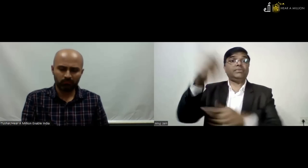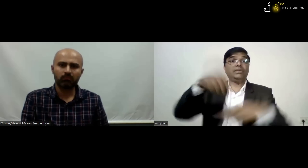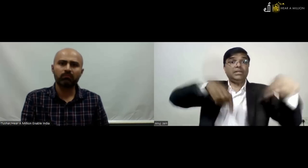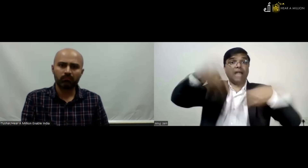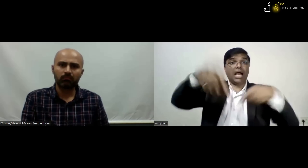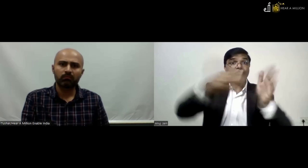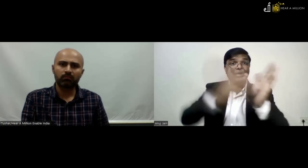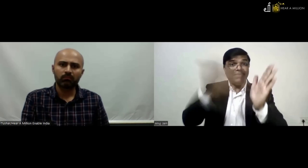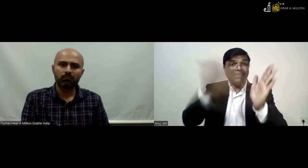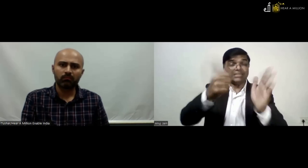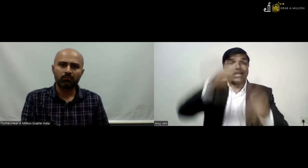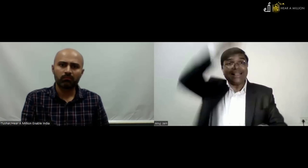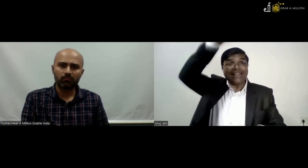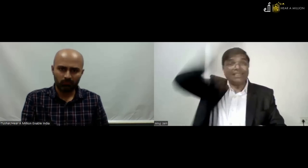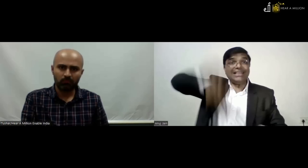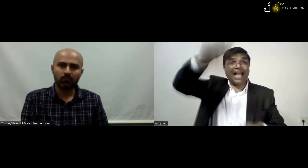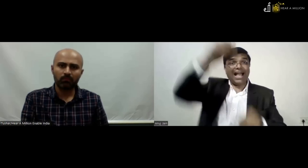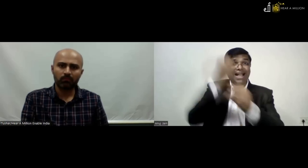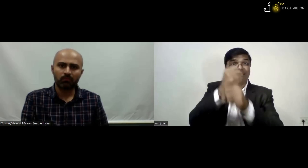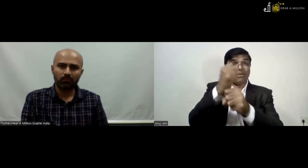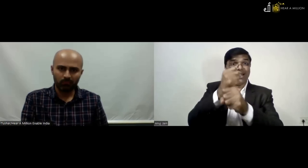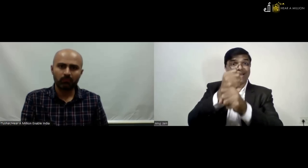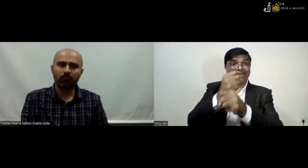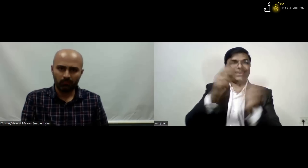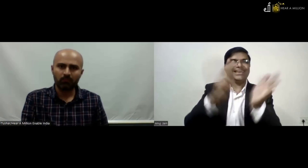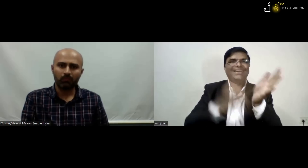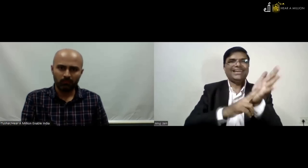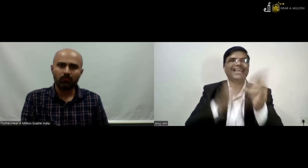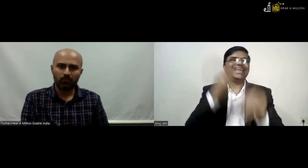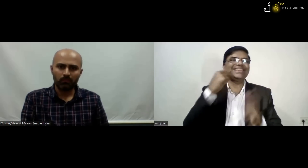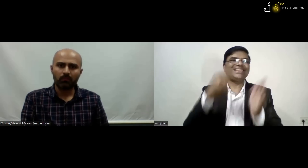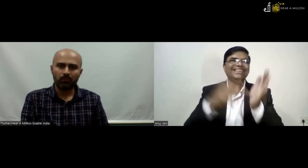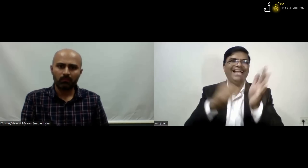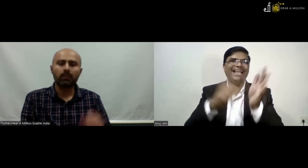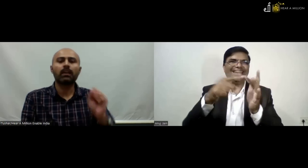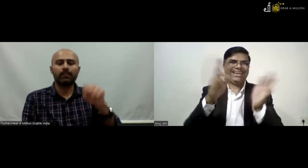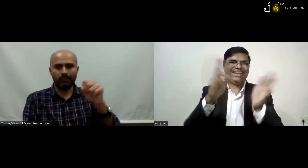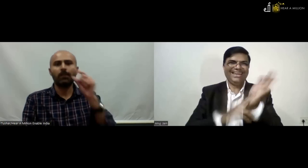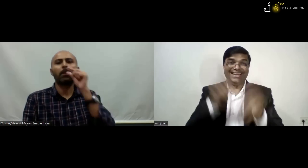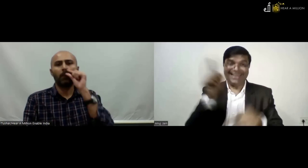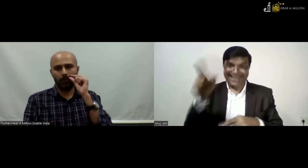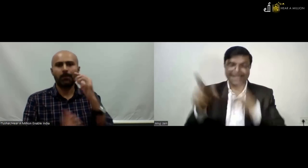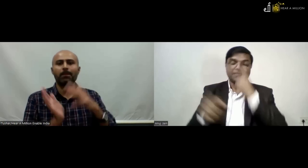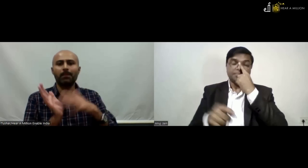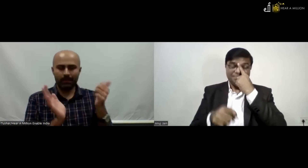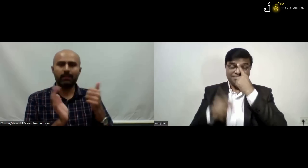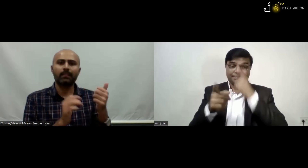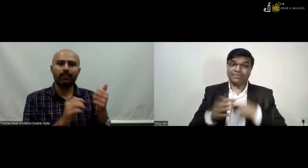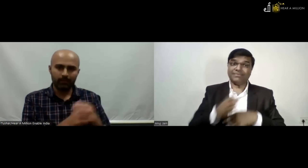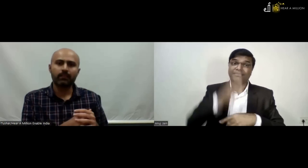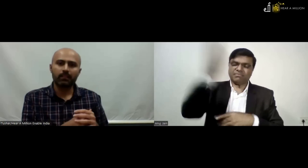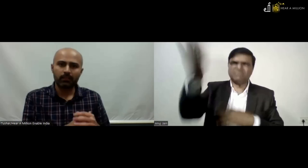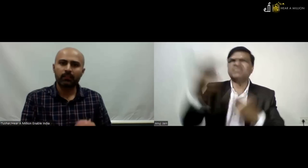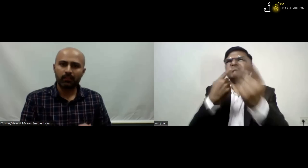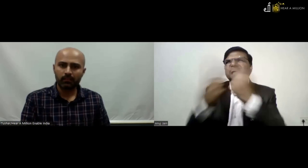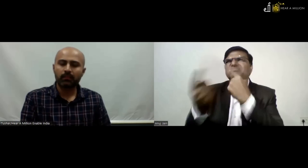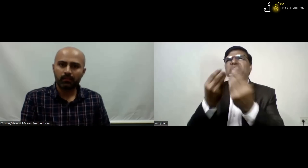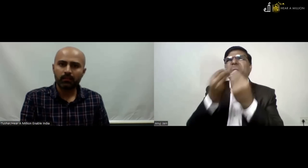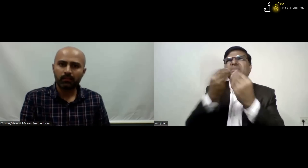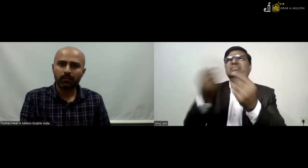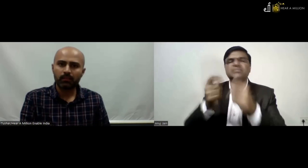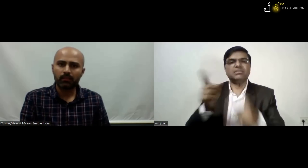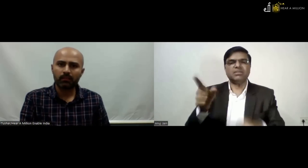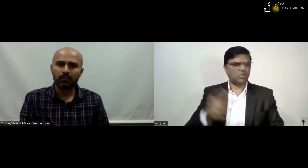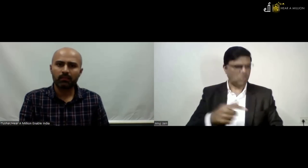But we wanted to understand why this is not working out. And so the board members of National Association of